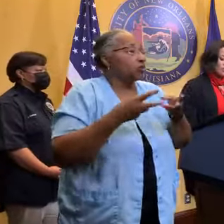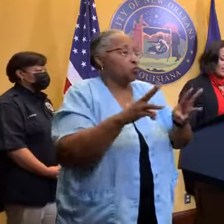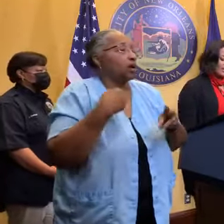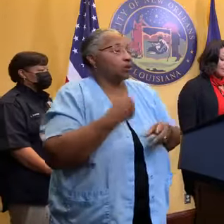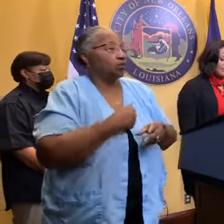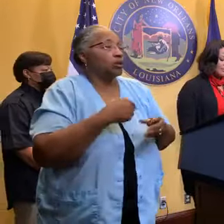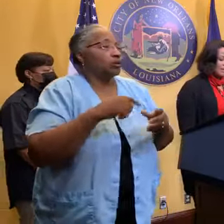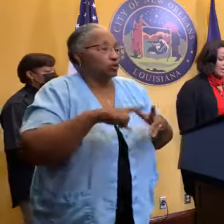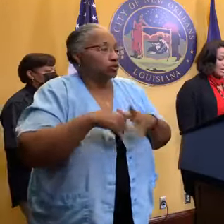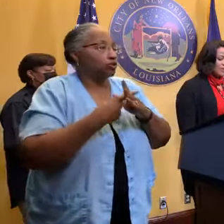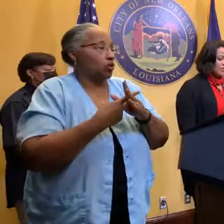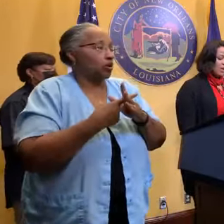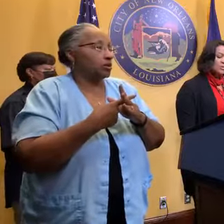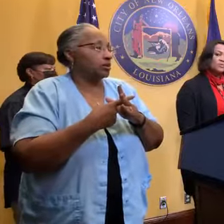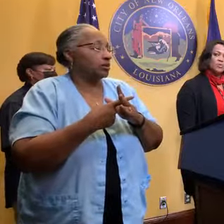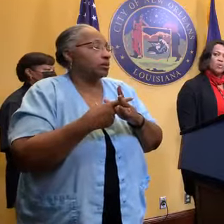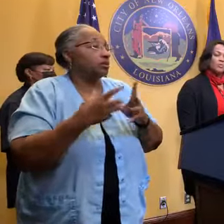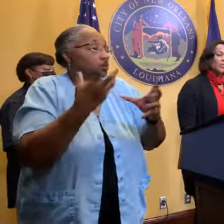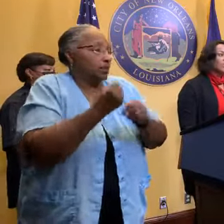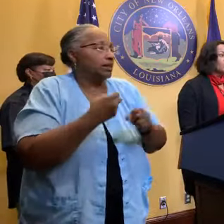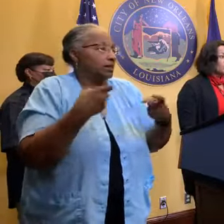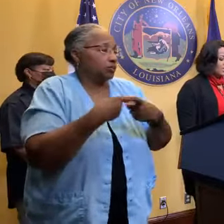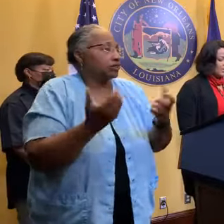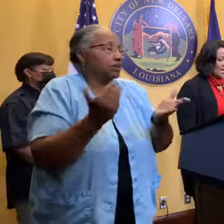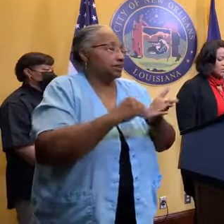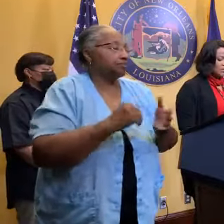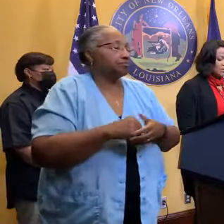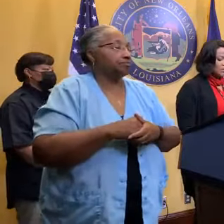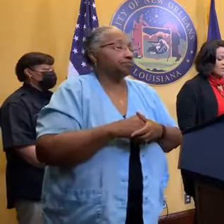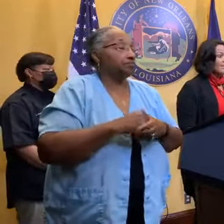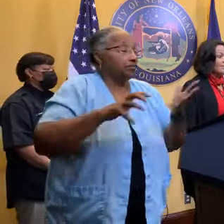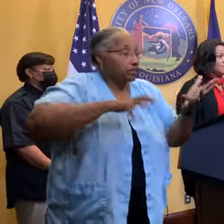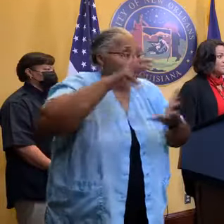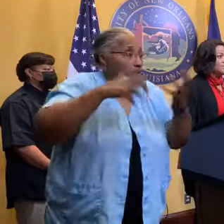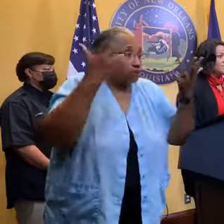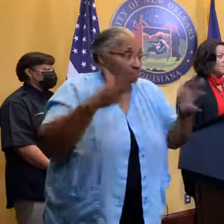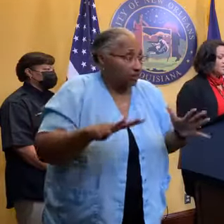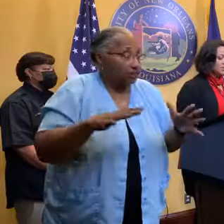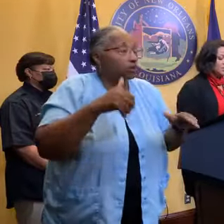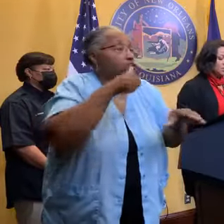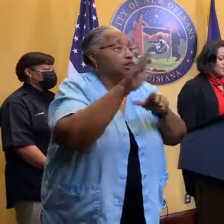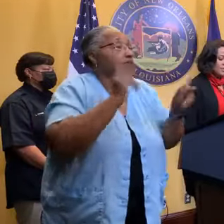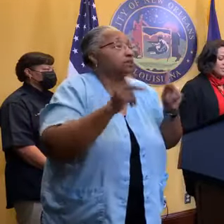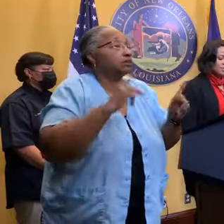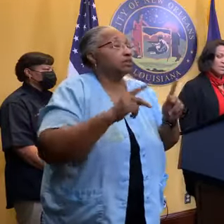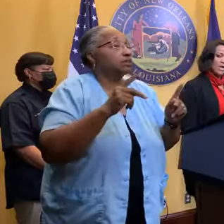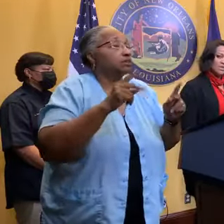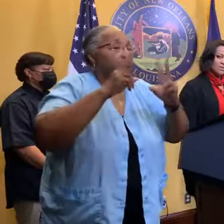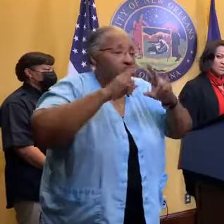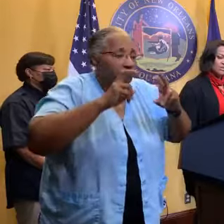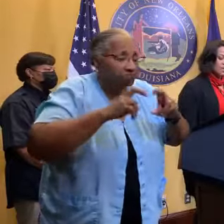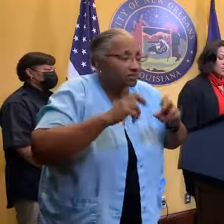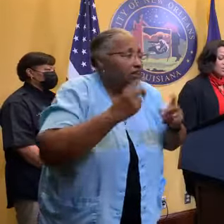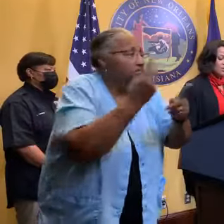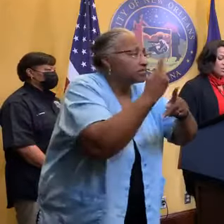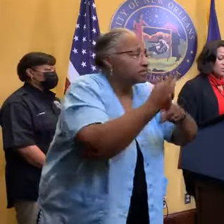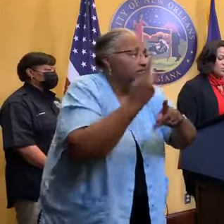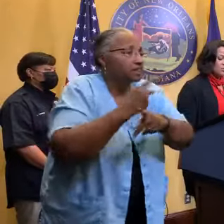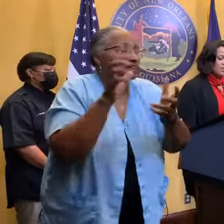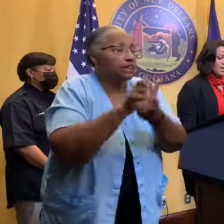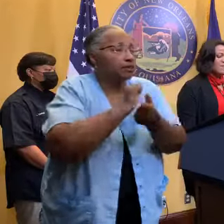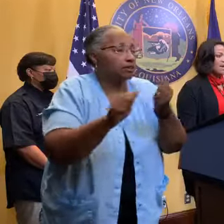restoration process. So following the storm, we will deploy scouts to assess damage. Essential services such as hospitals,